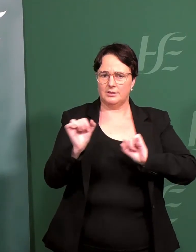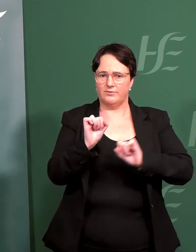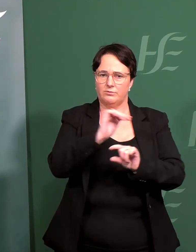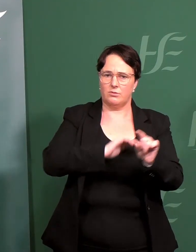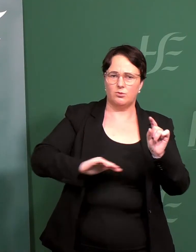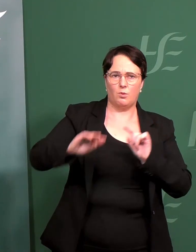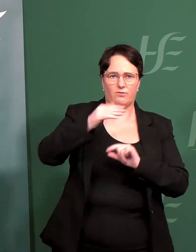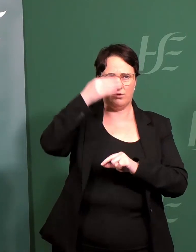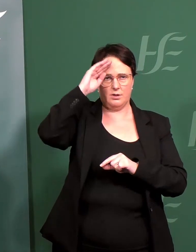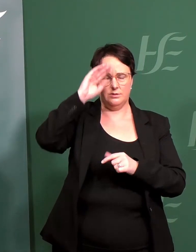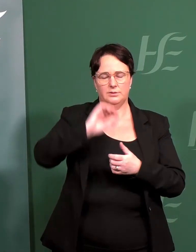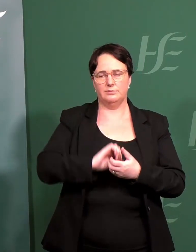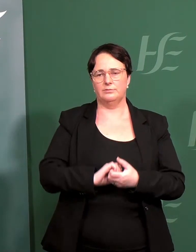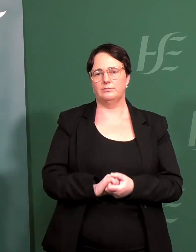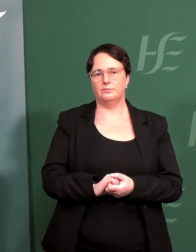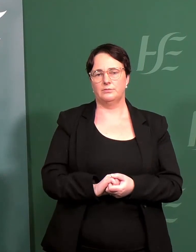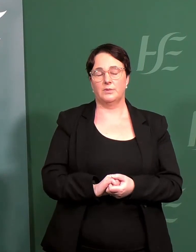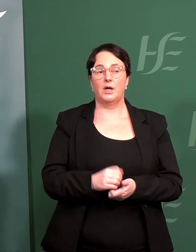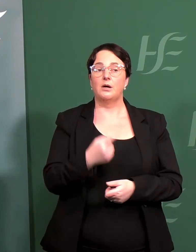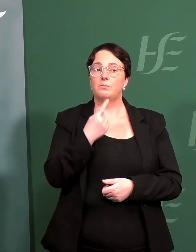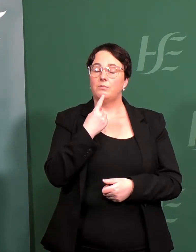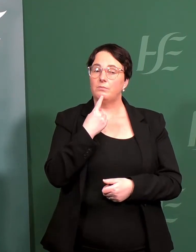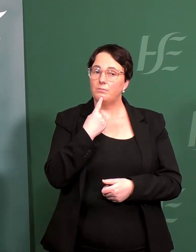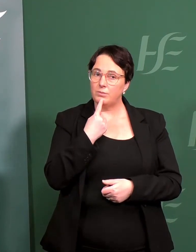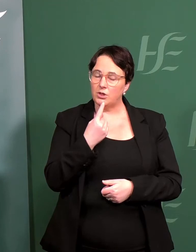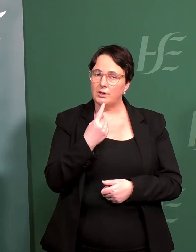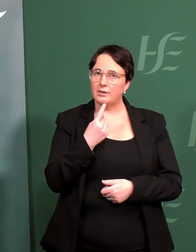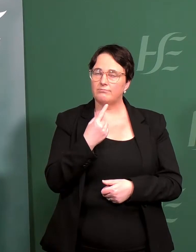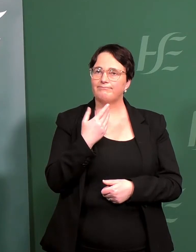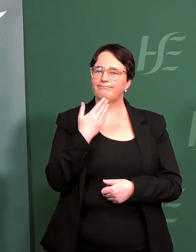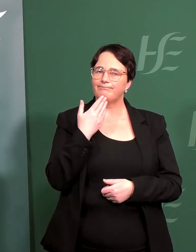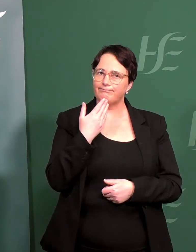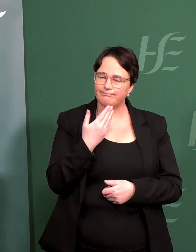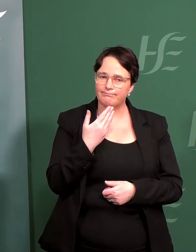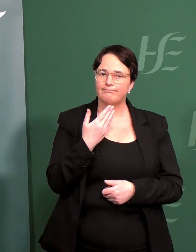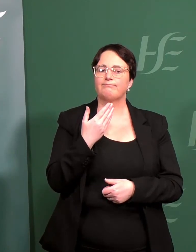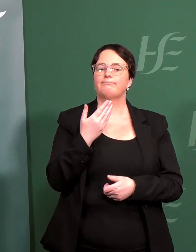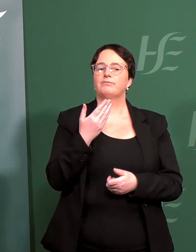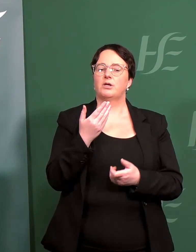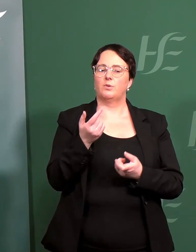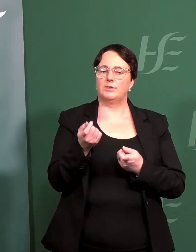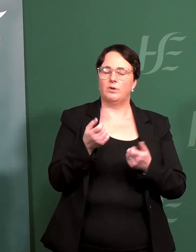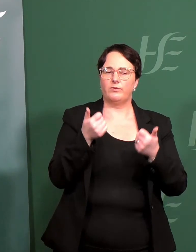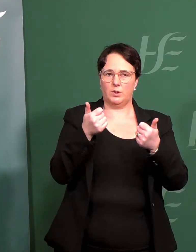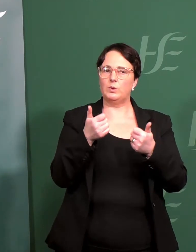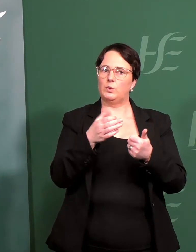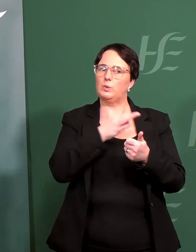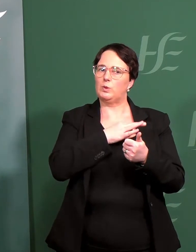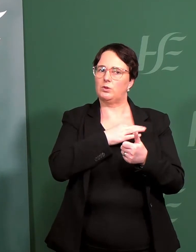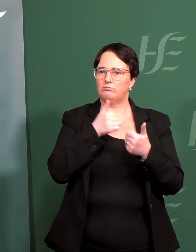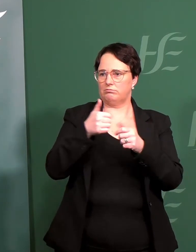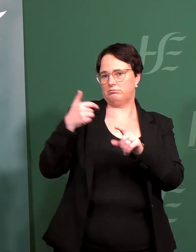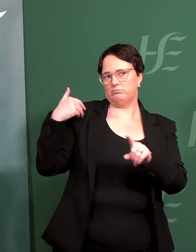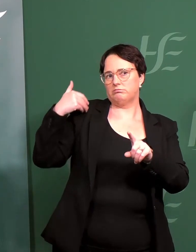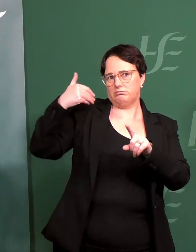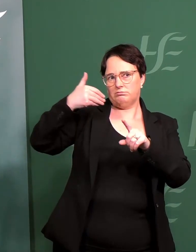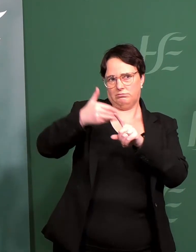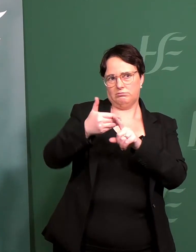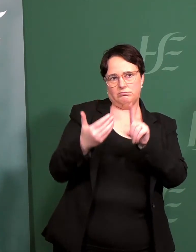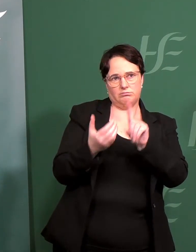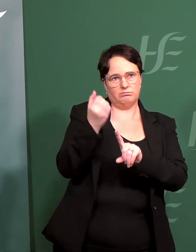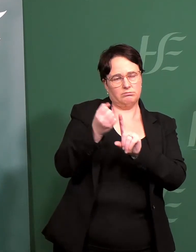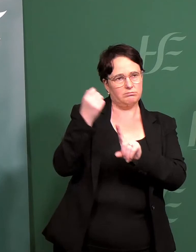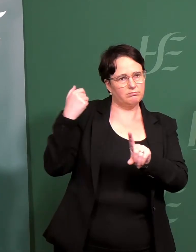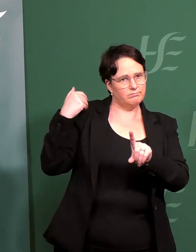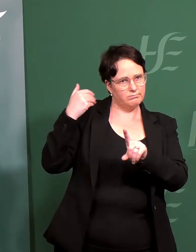country. But thankfully, in dealing with it, we are dealing with a good wind behind us now in terms of the,